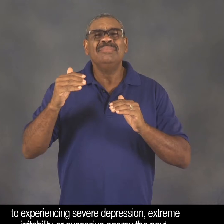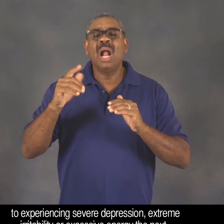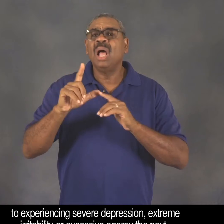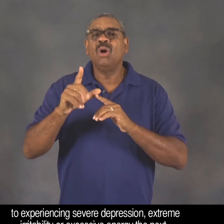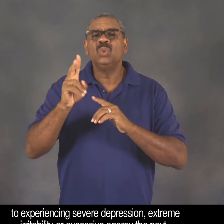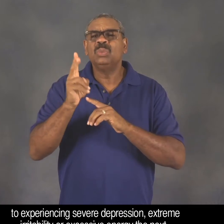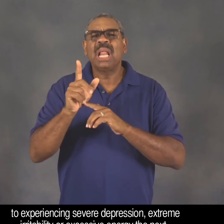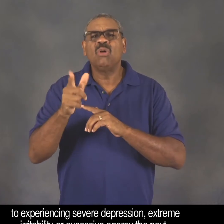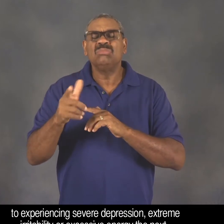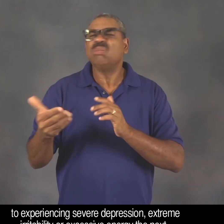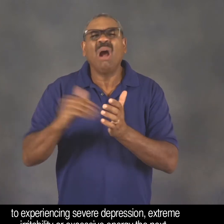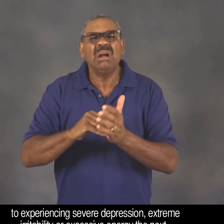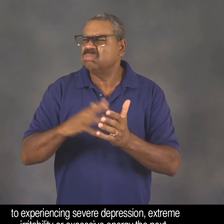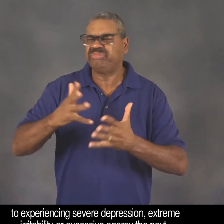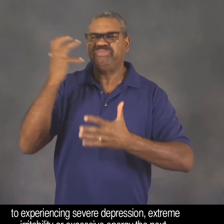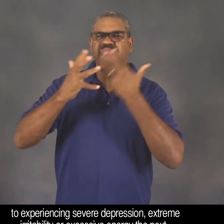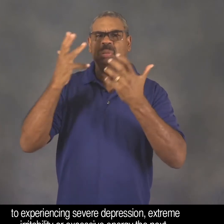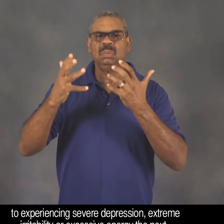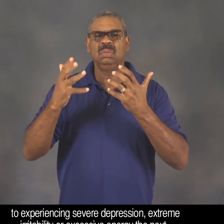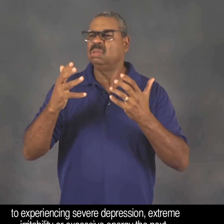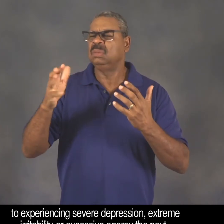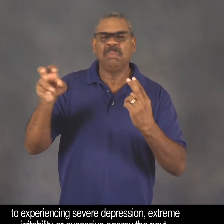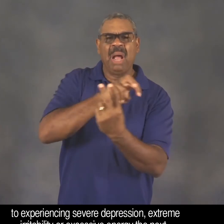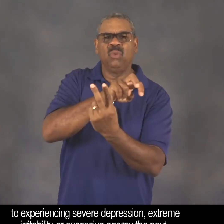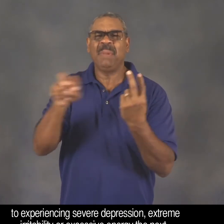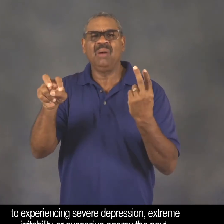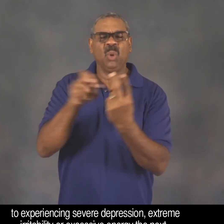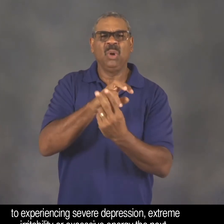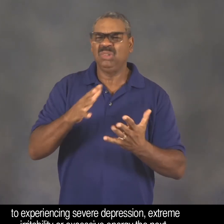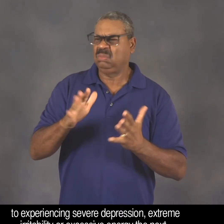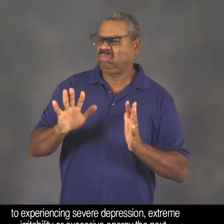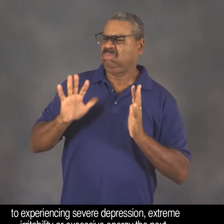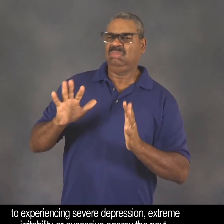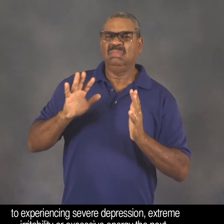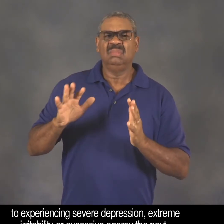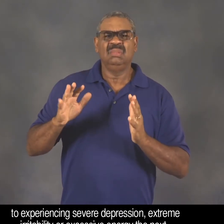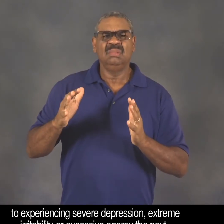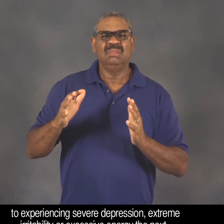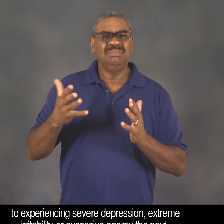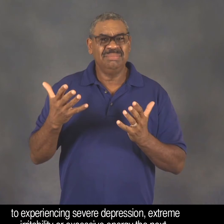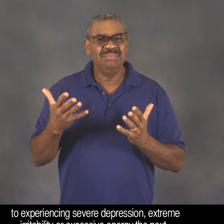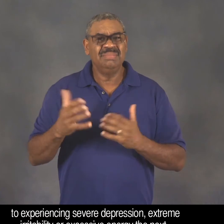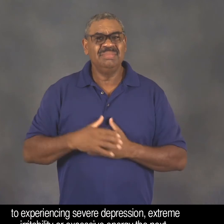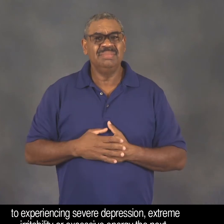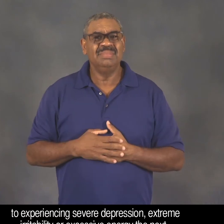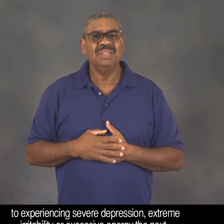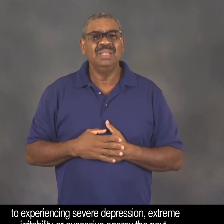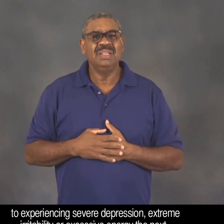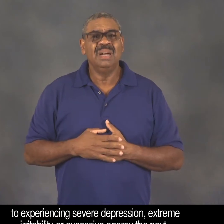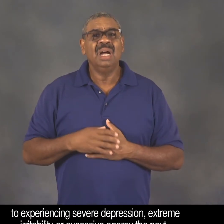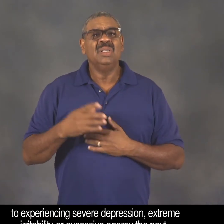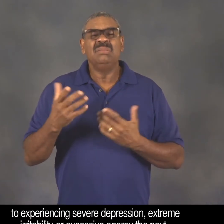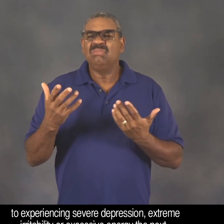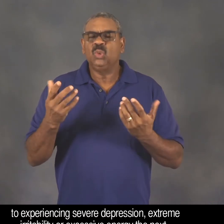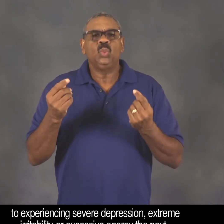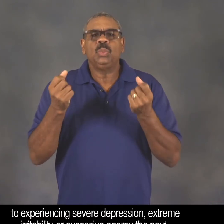moment to experiencing severe depression, extreme irritability,